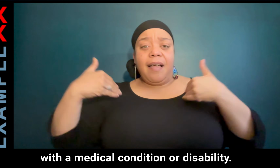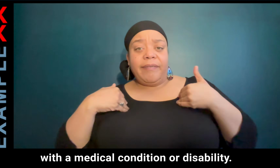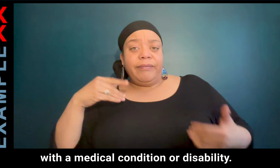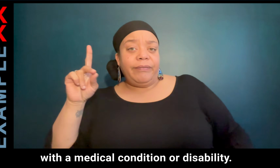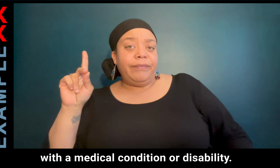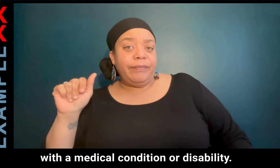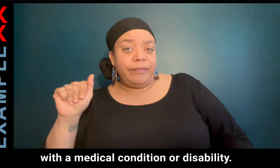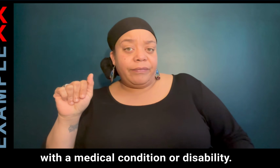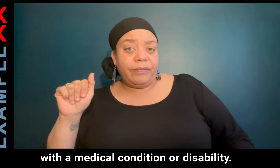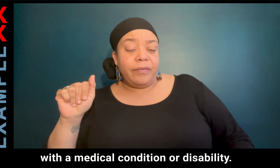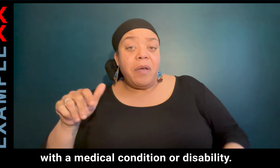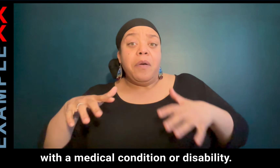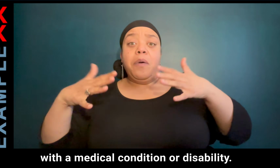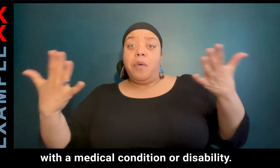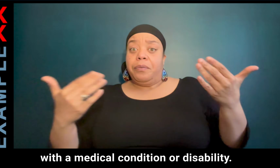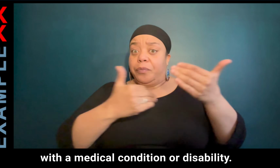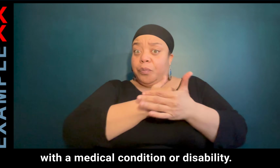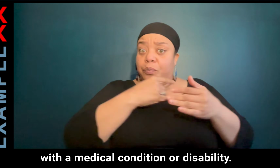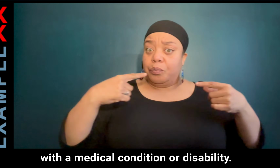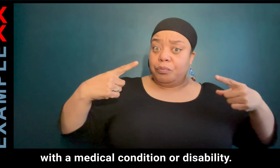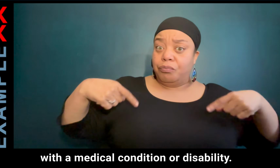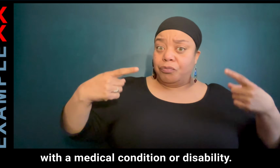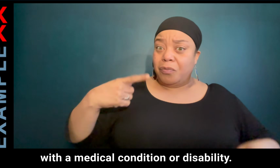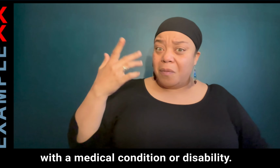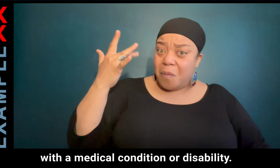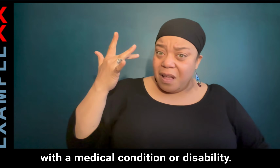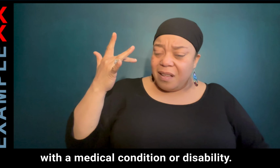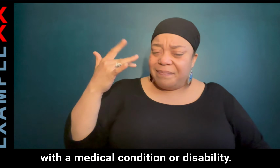with a medical condition or disability.